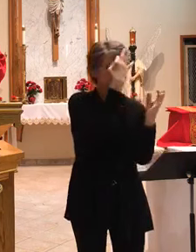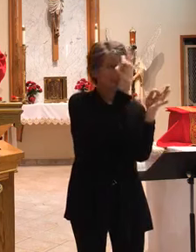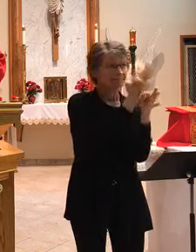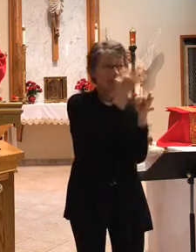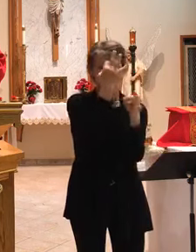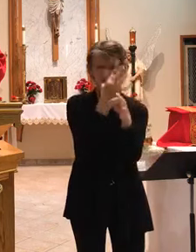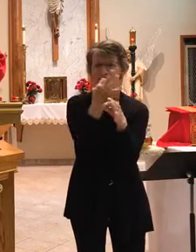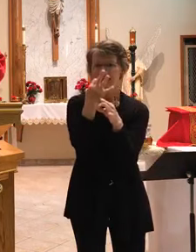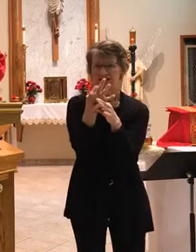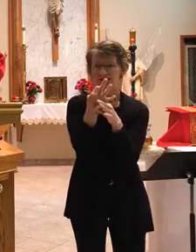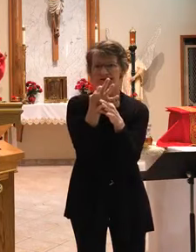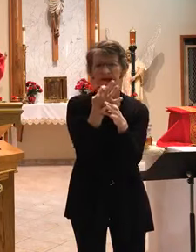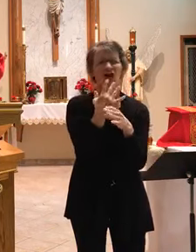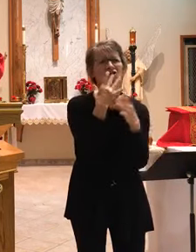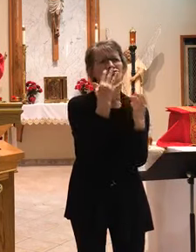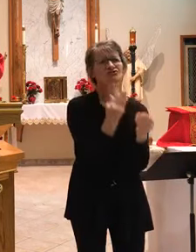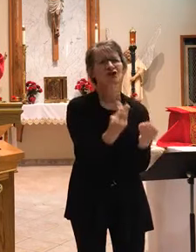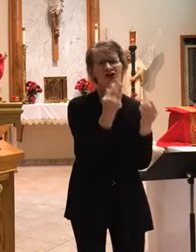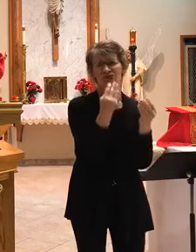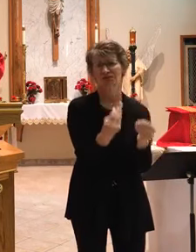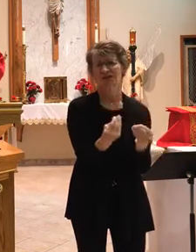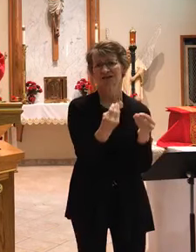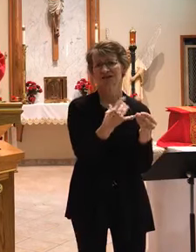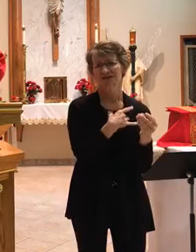faithfulness, gentleness,